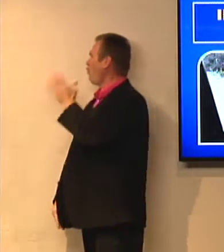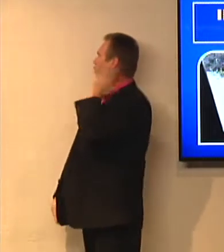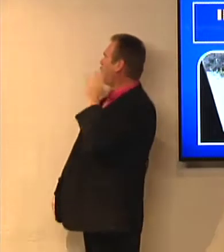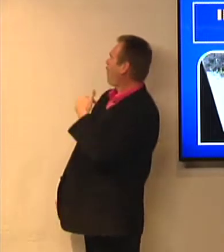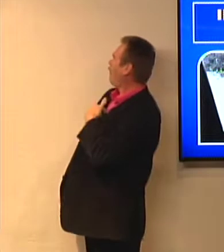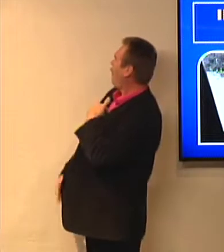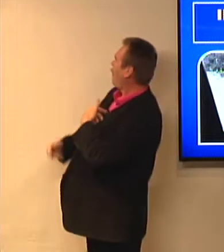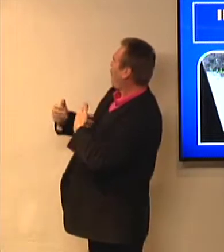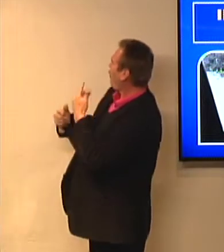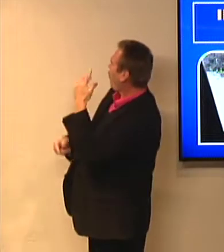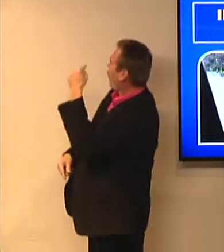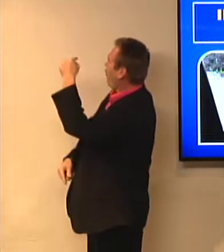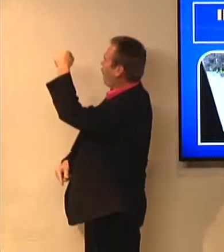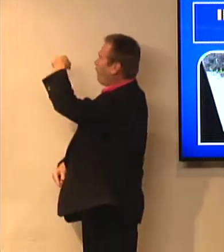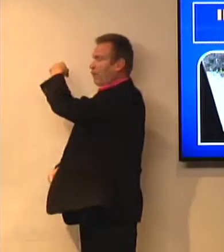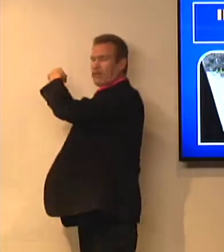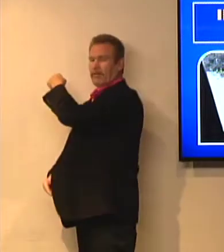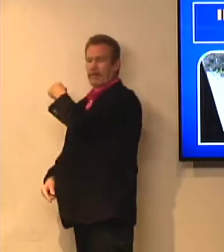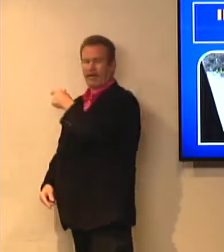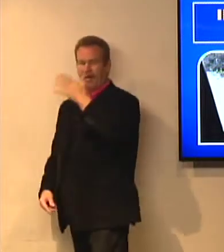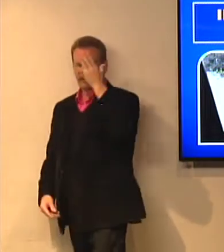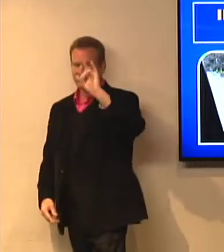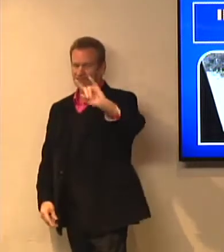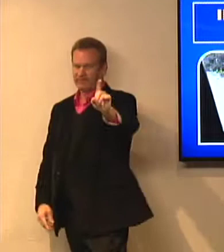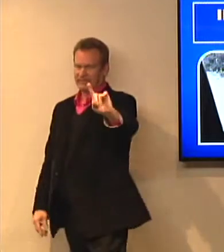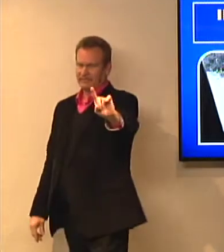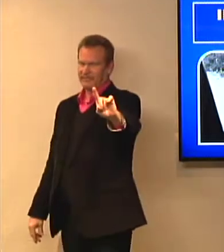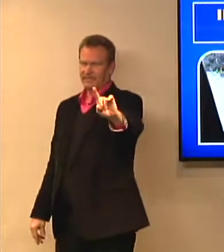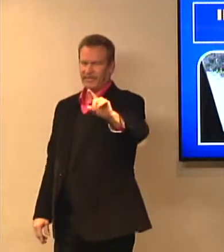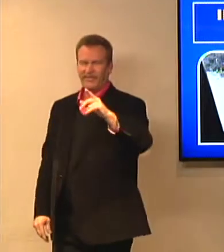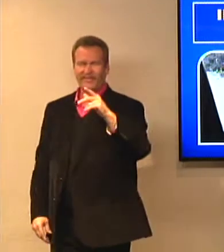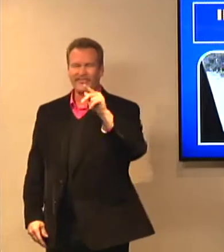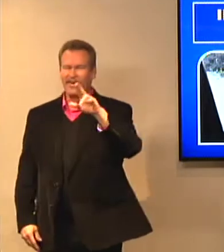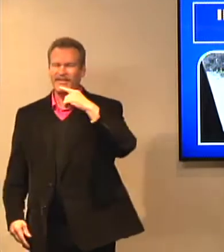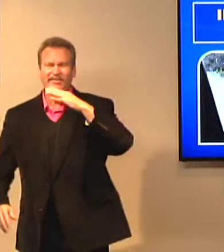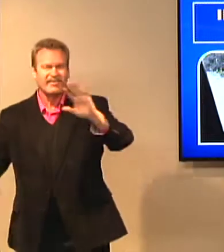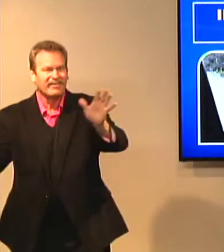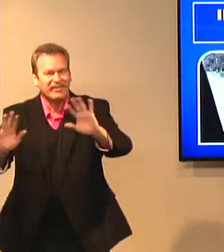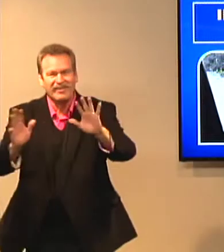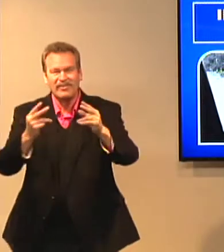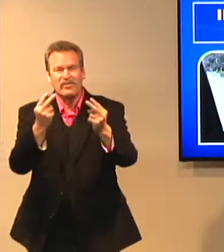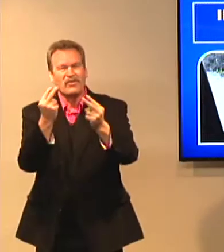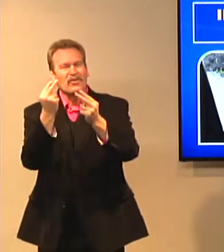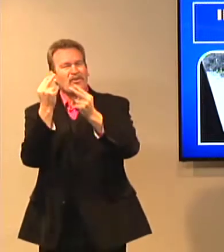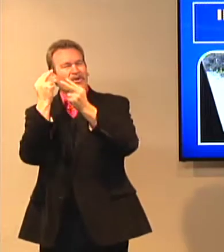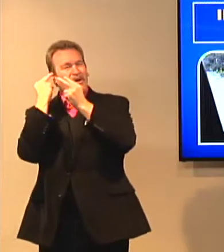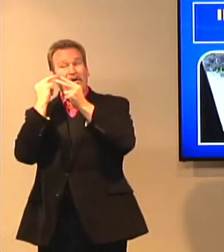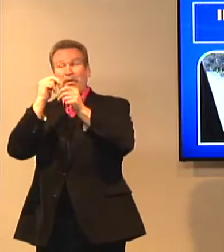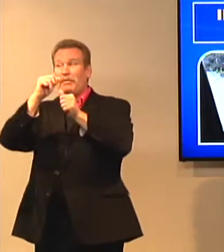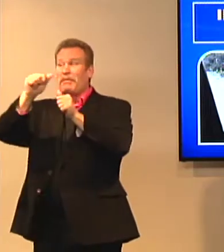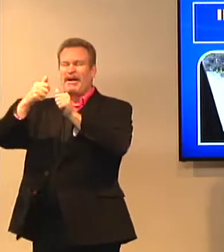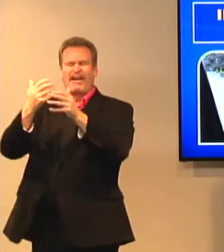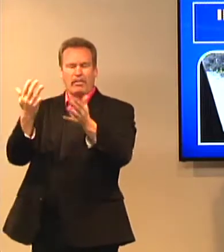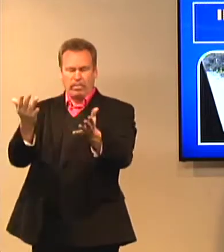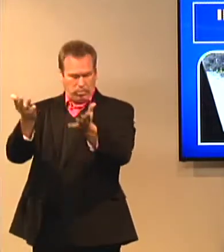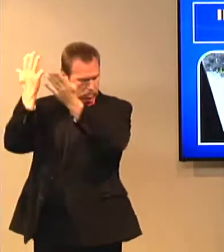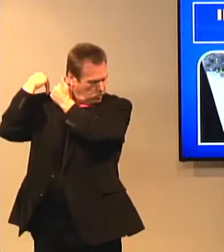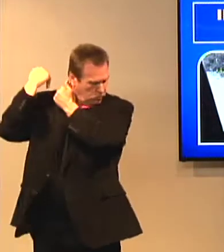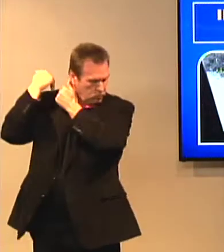look back to the old life, to the old things. And there's a warning here that we are not to do that. We are not to look